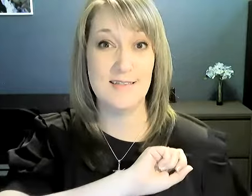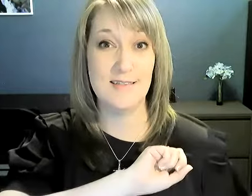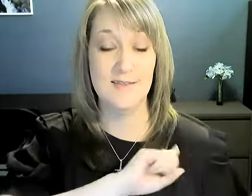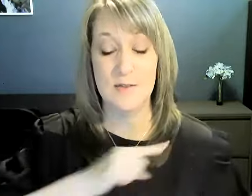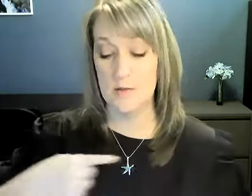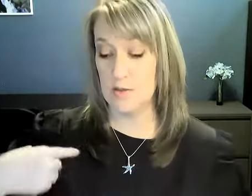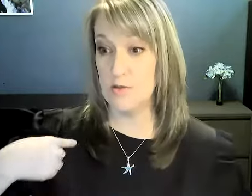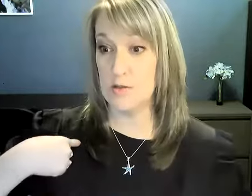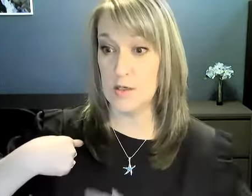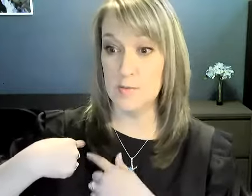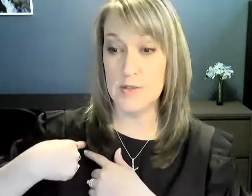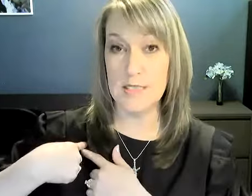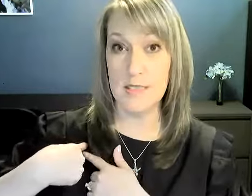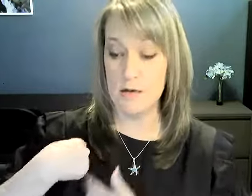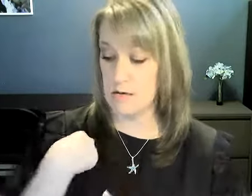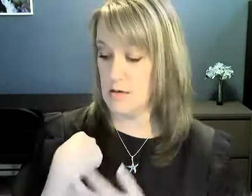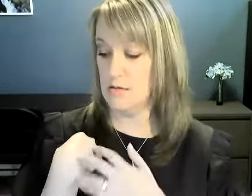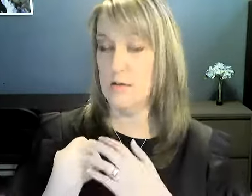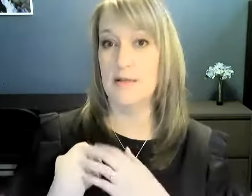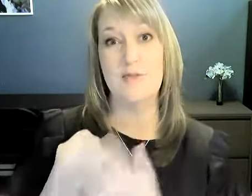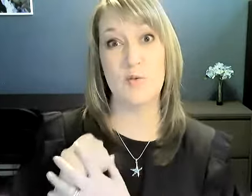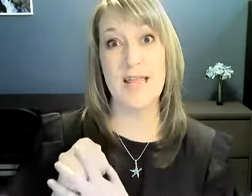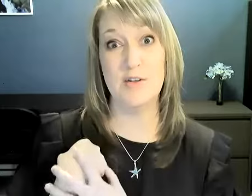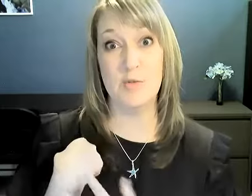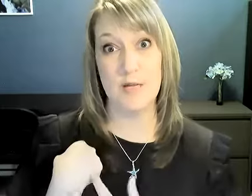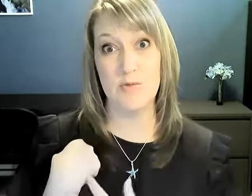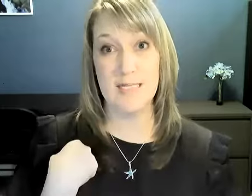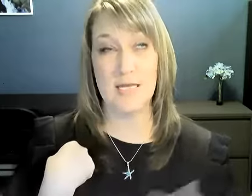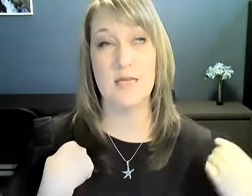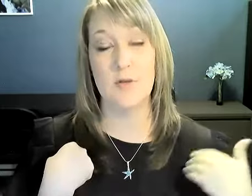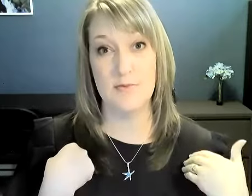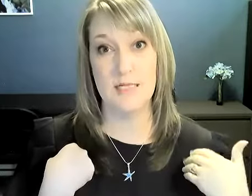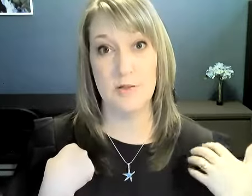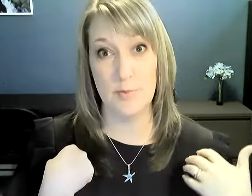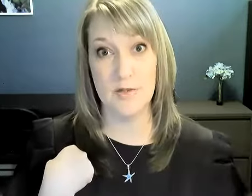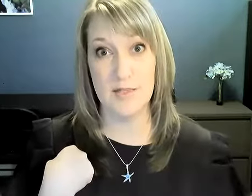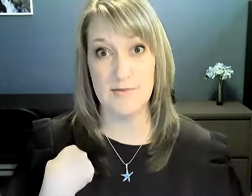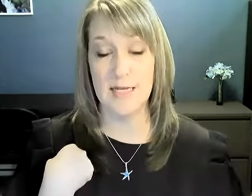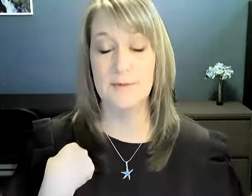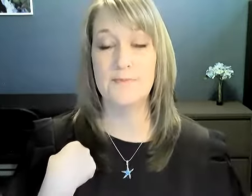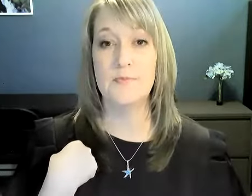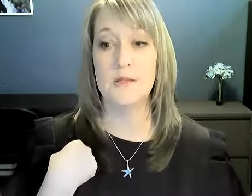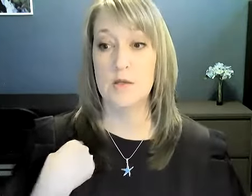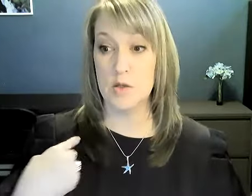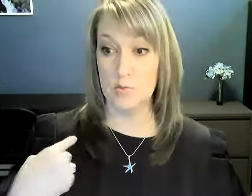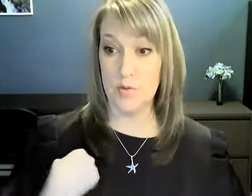Us. So you start pointing on, like if you're right-handed, you'll be on your right side. If you're left-handed, you'll be on your left side. You point,